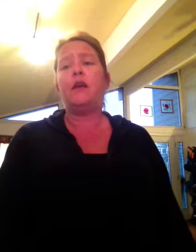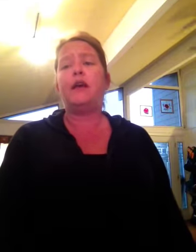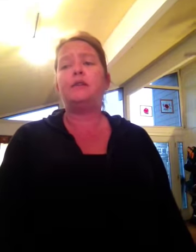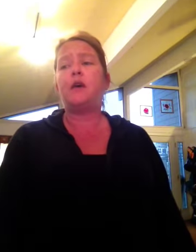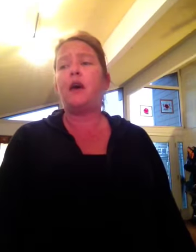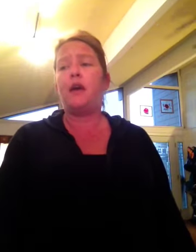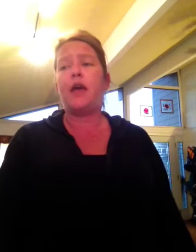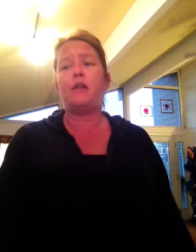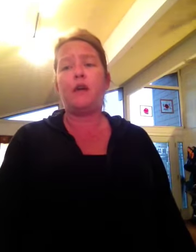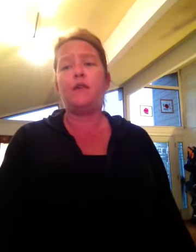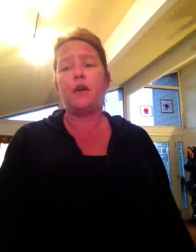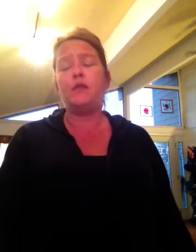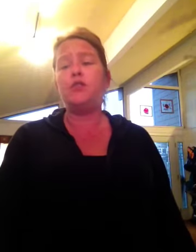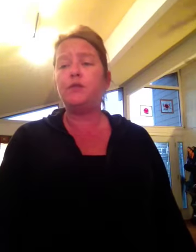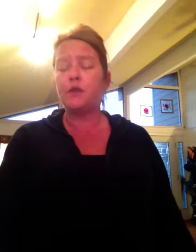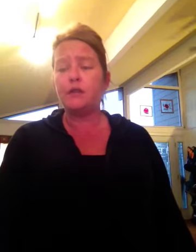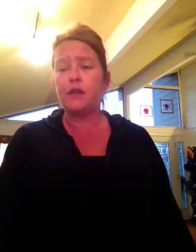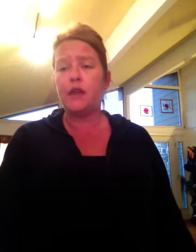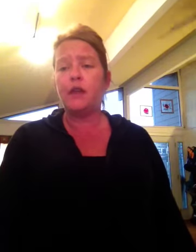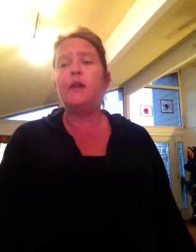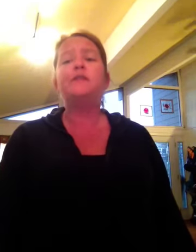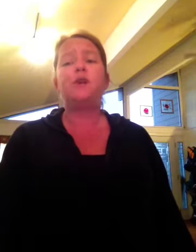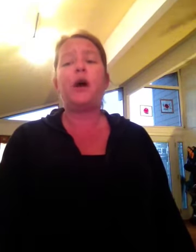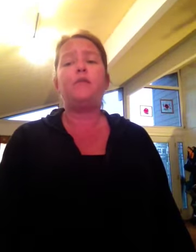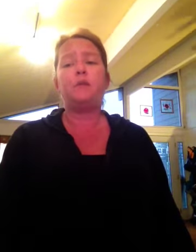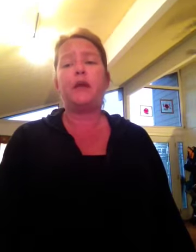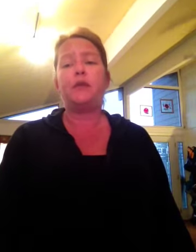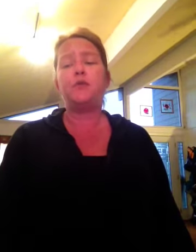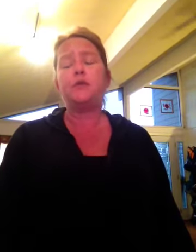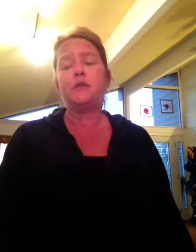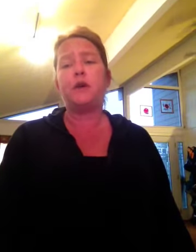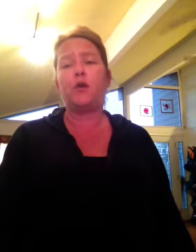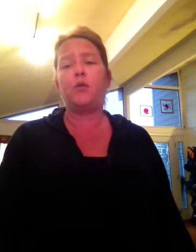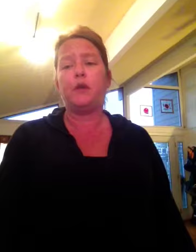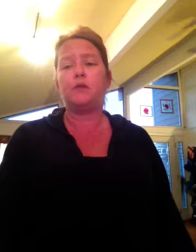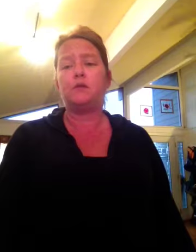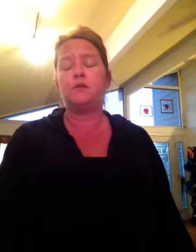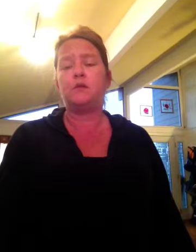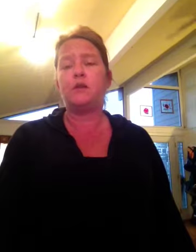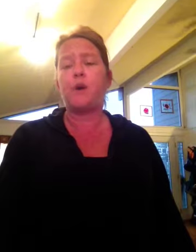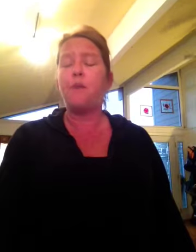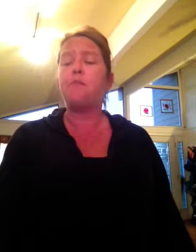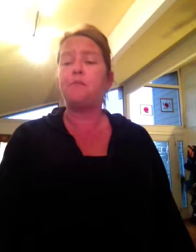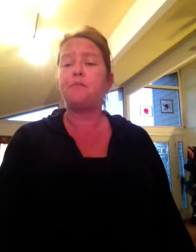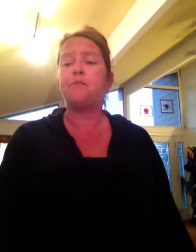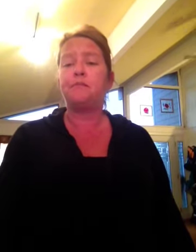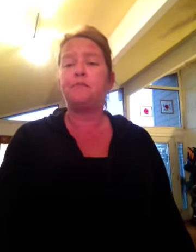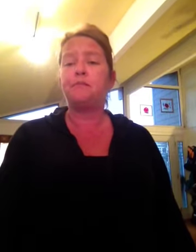has had a lot of health issues recently, so I've been paying towards his medical bills as well.